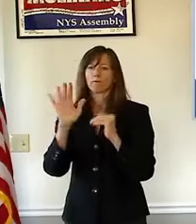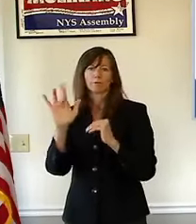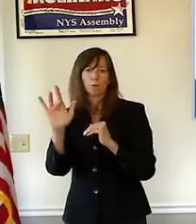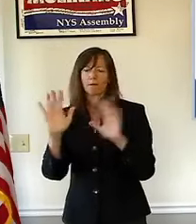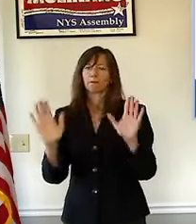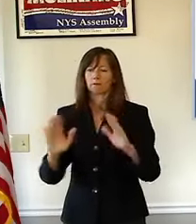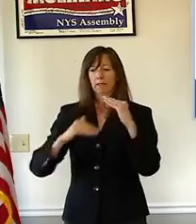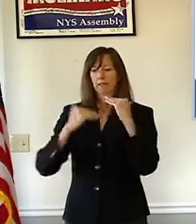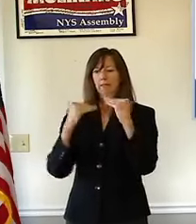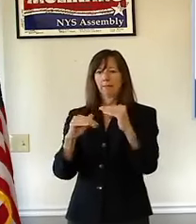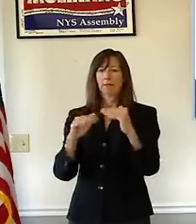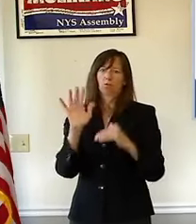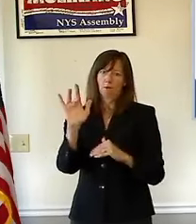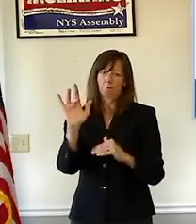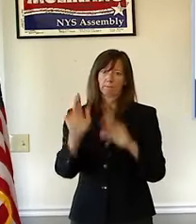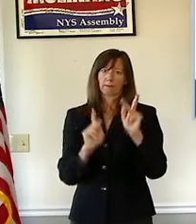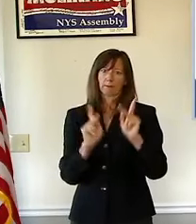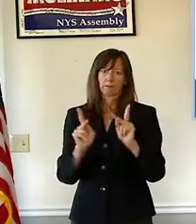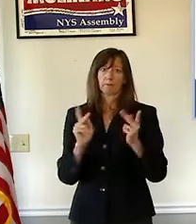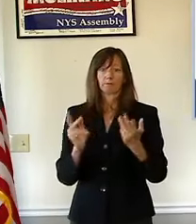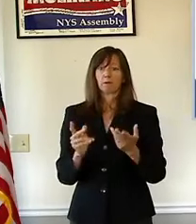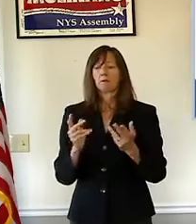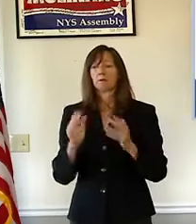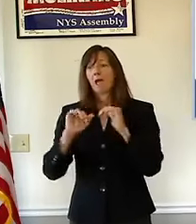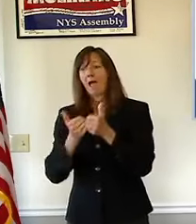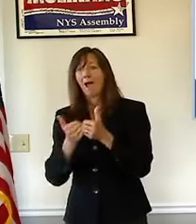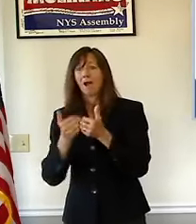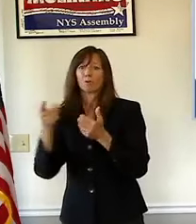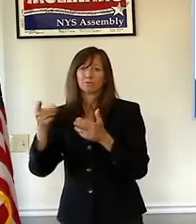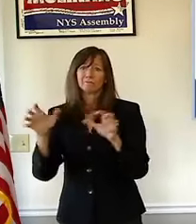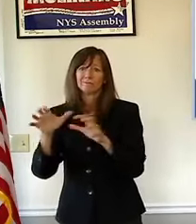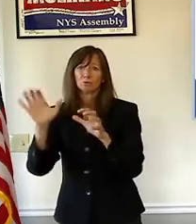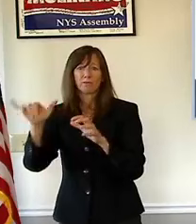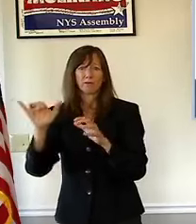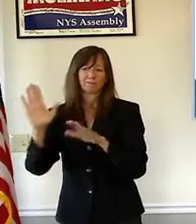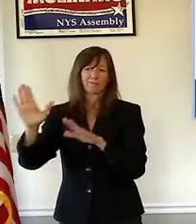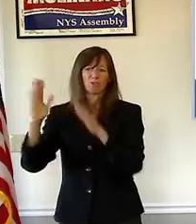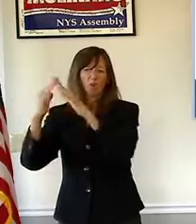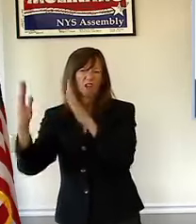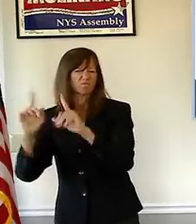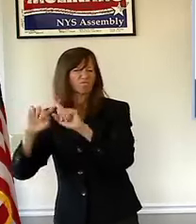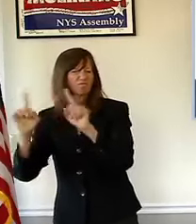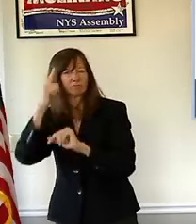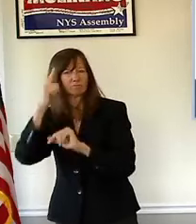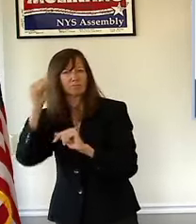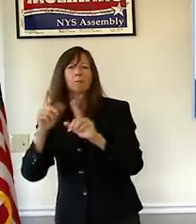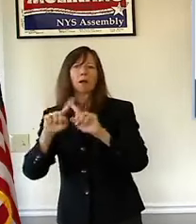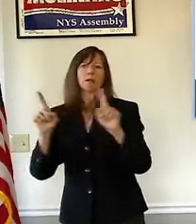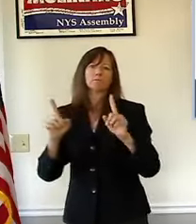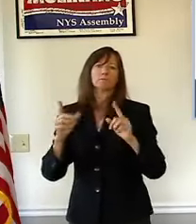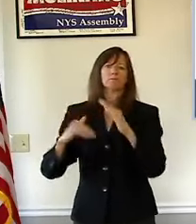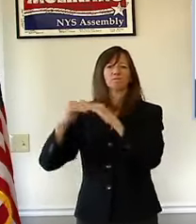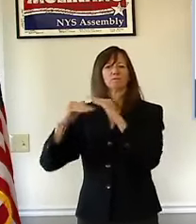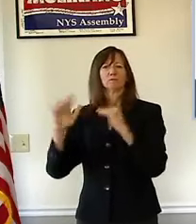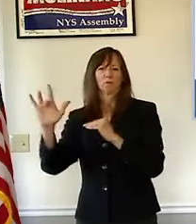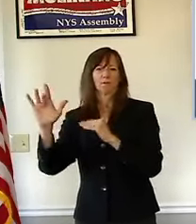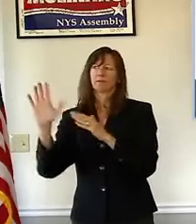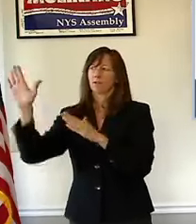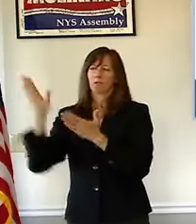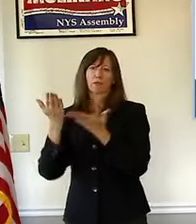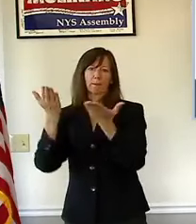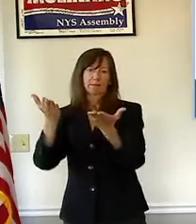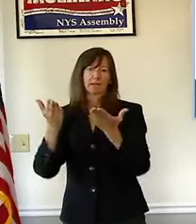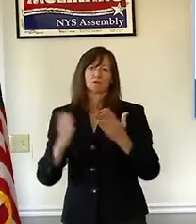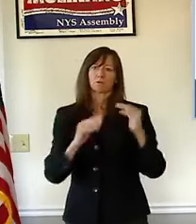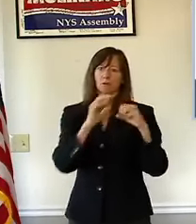house of worship is really up to you, but that's the outdoor and social gathering limitation. Currently, interior